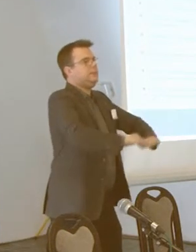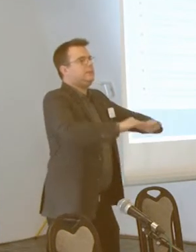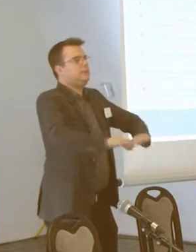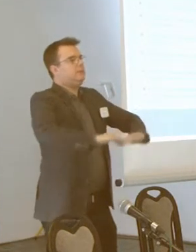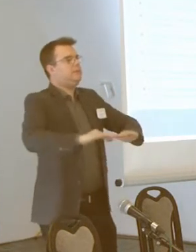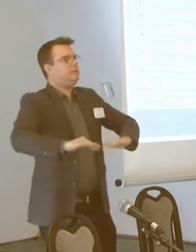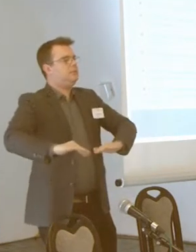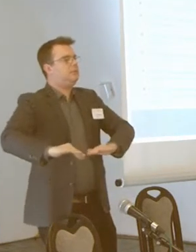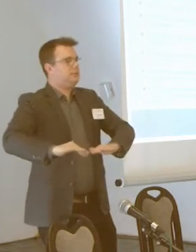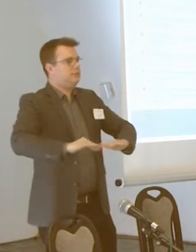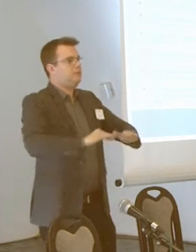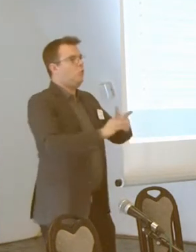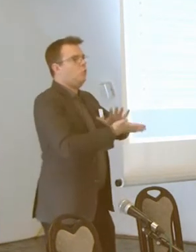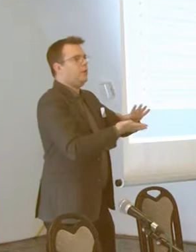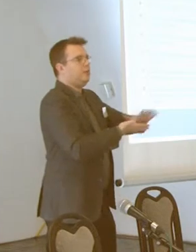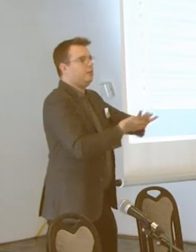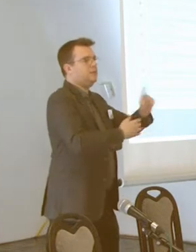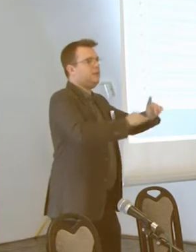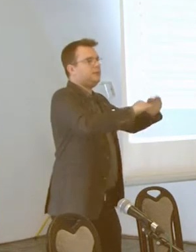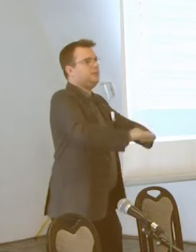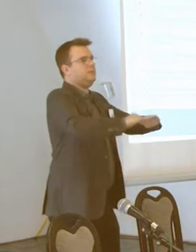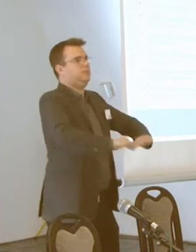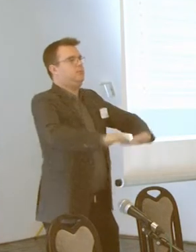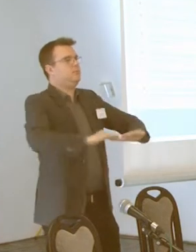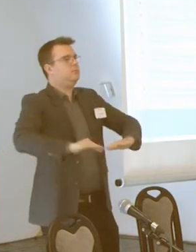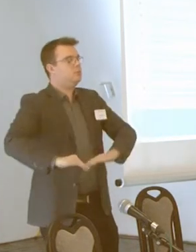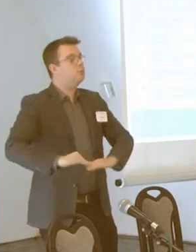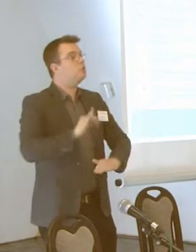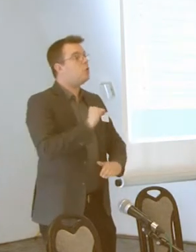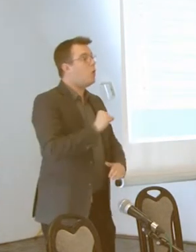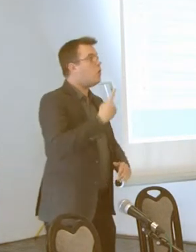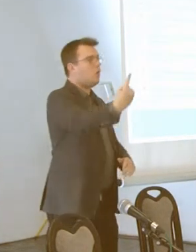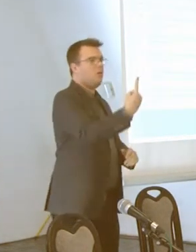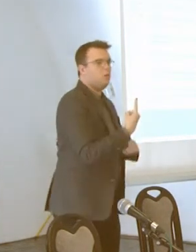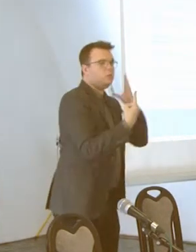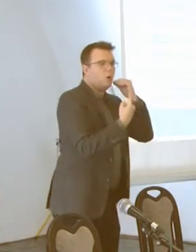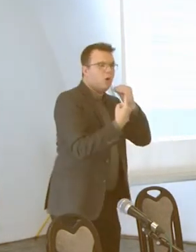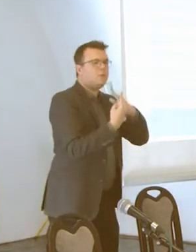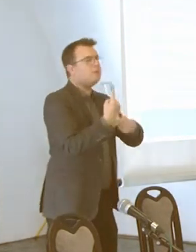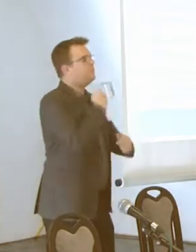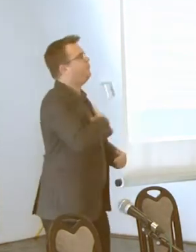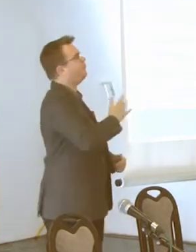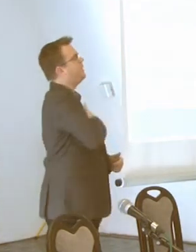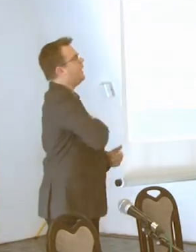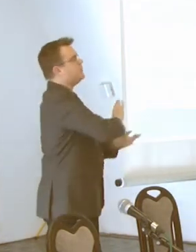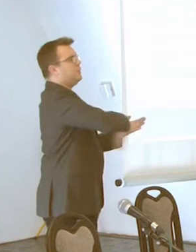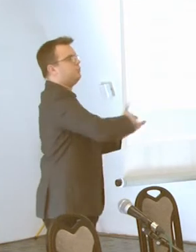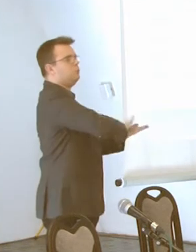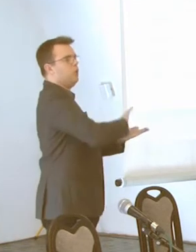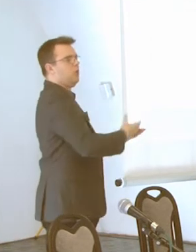financial crisis in Denmark as well, so the hospitals are also trying to save money, so they say, well,